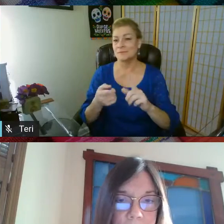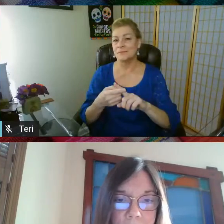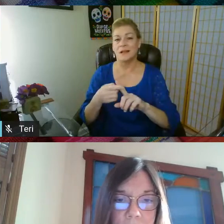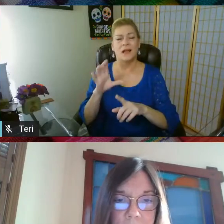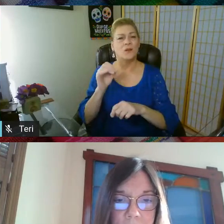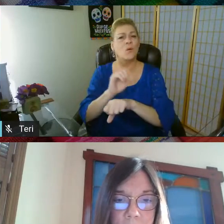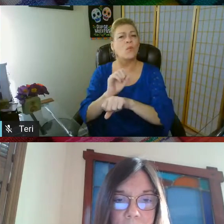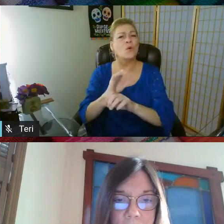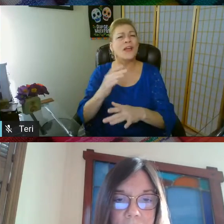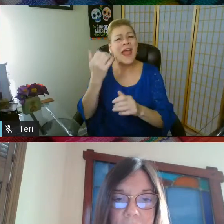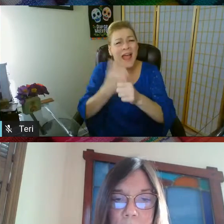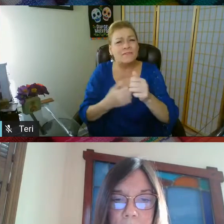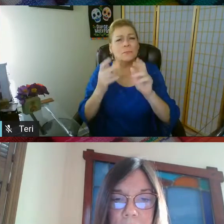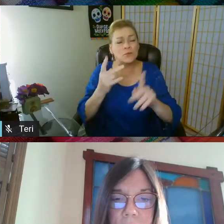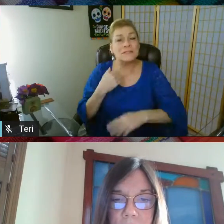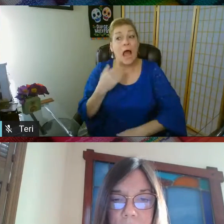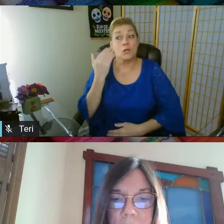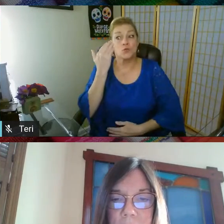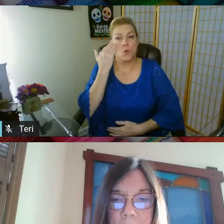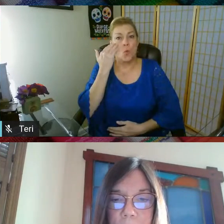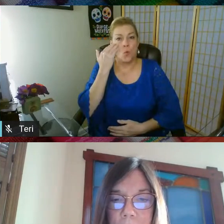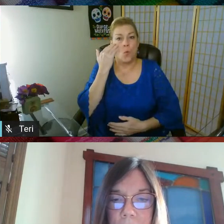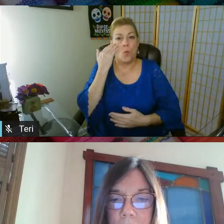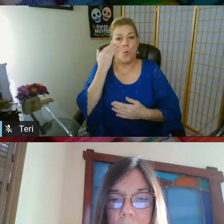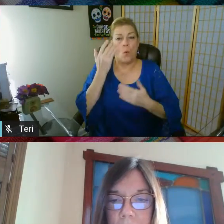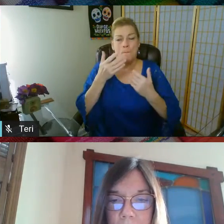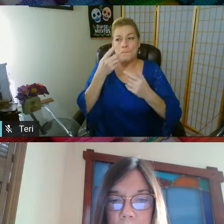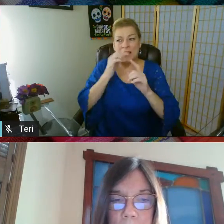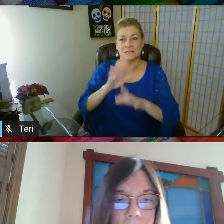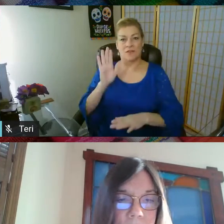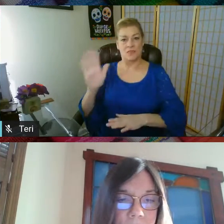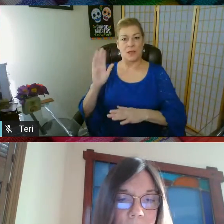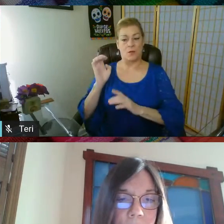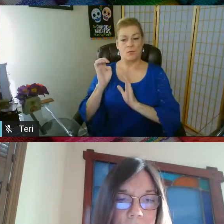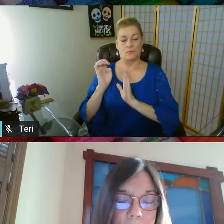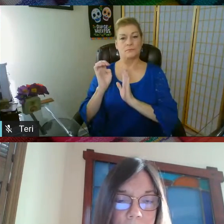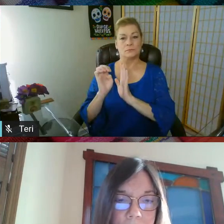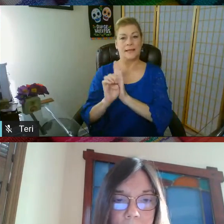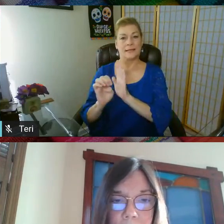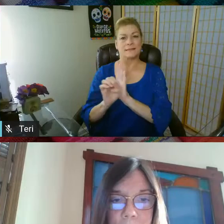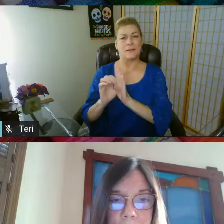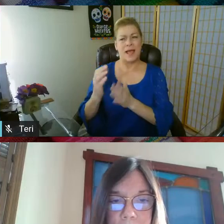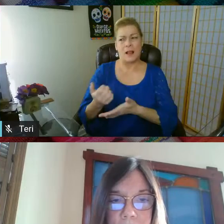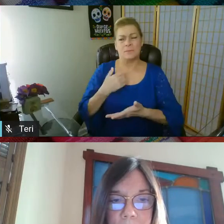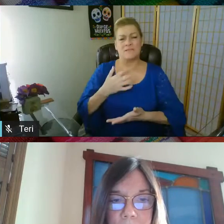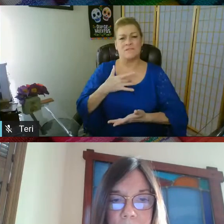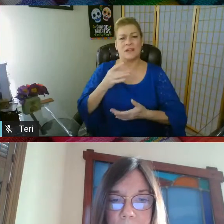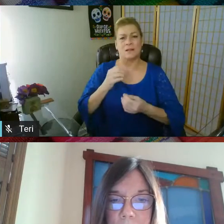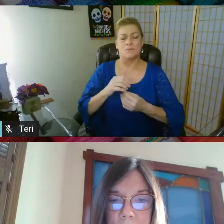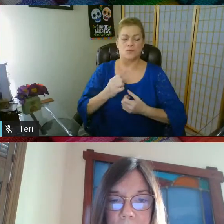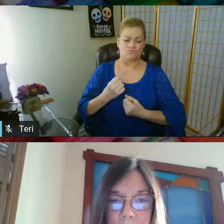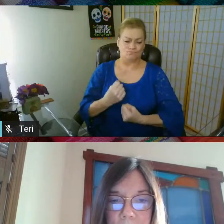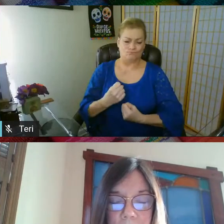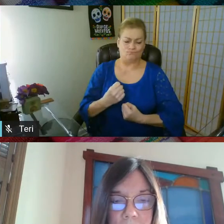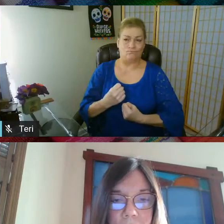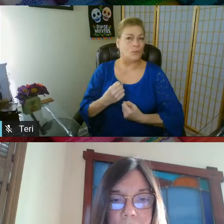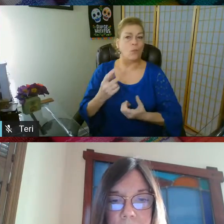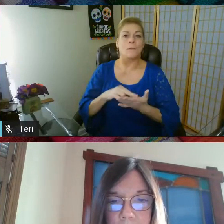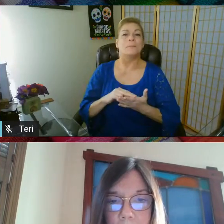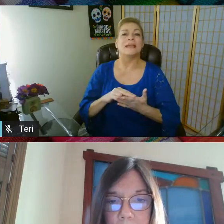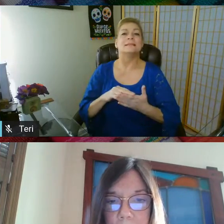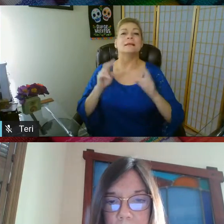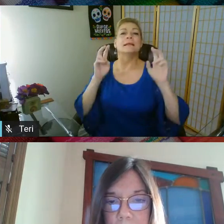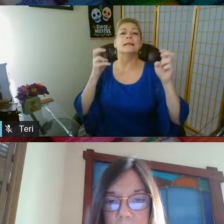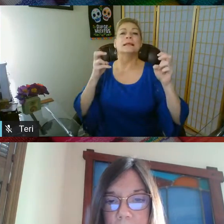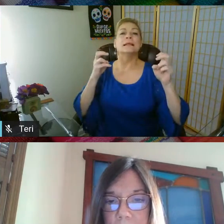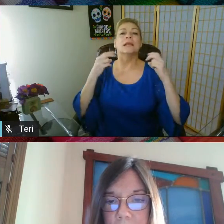every person I've known has, by his or her example, helped me feel more deeply what it means to be human.